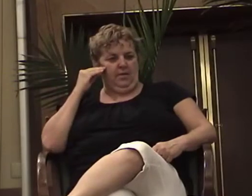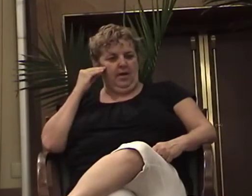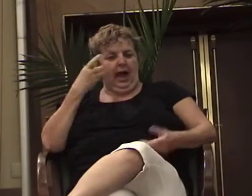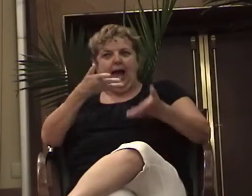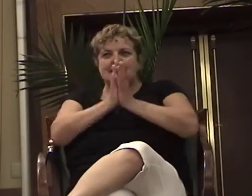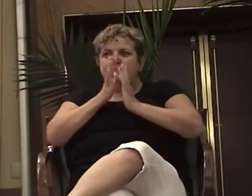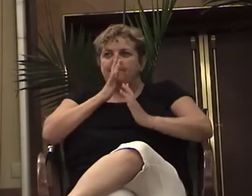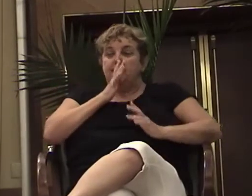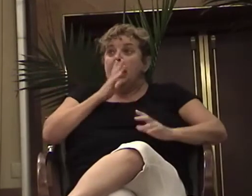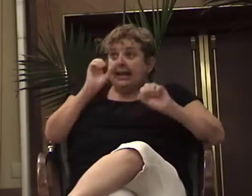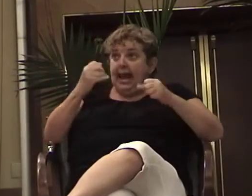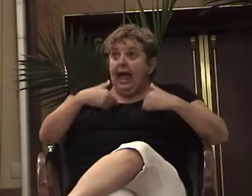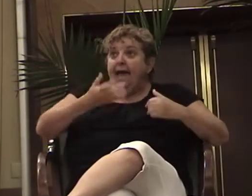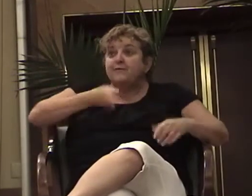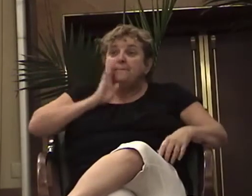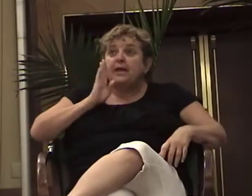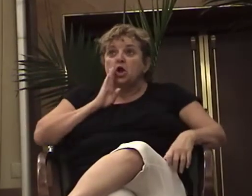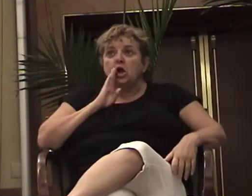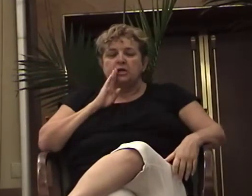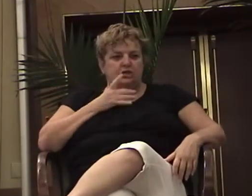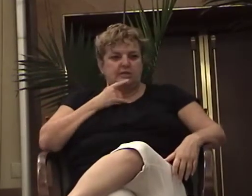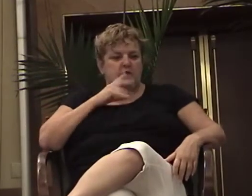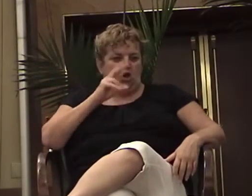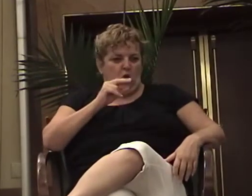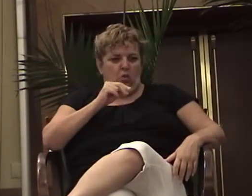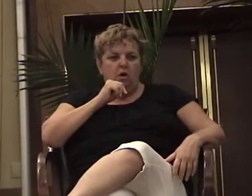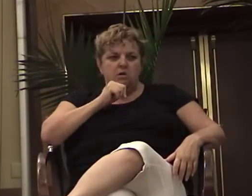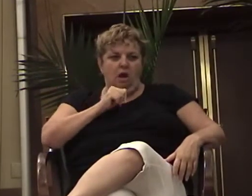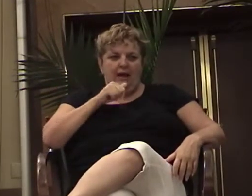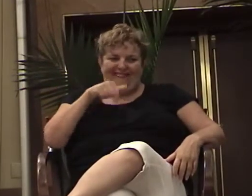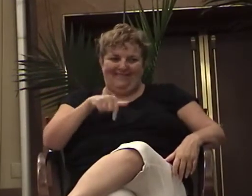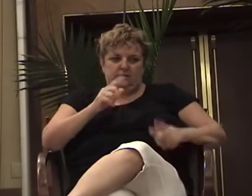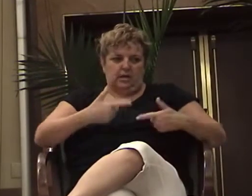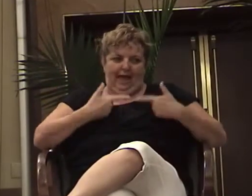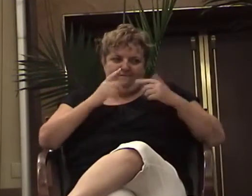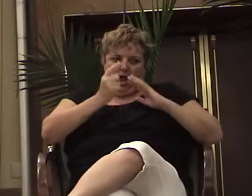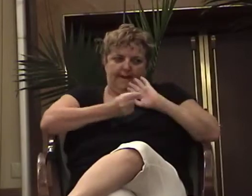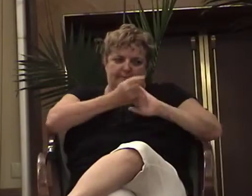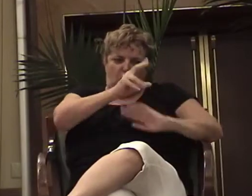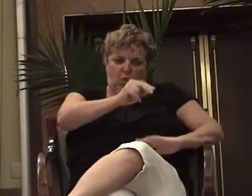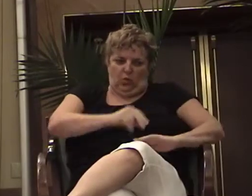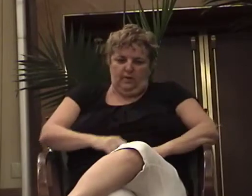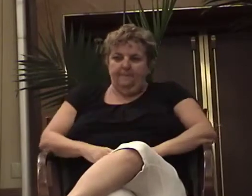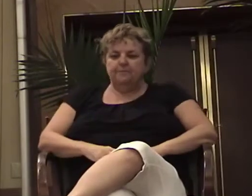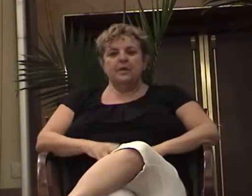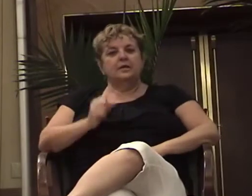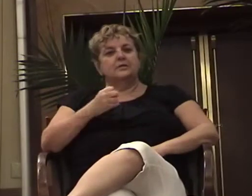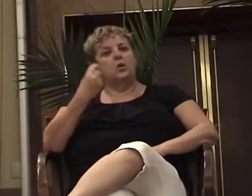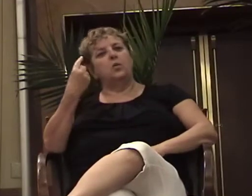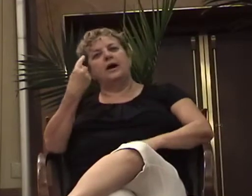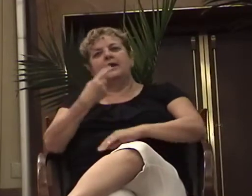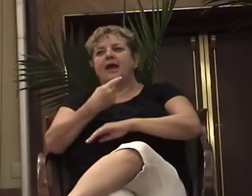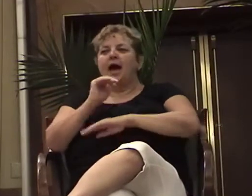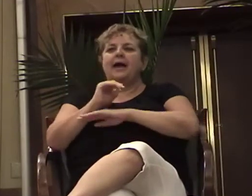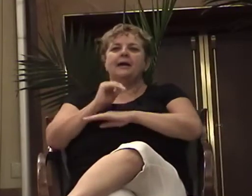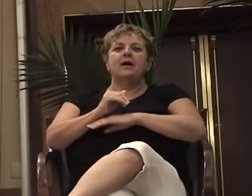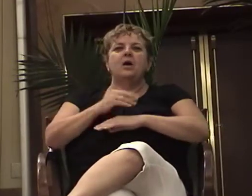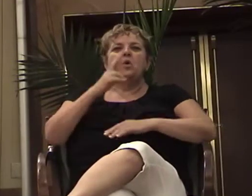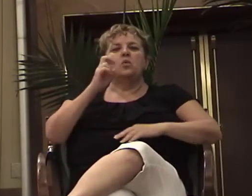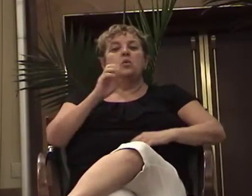that's just the difference. That's just the difference. And so I started hanging out with my friend Rebecca. And one night, Rebecca comes over to my house, and we're sitting